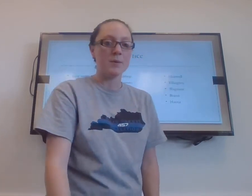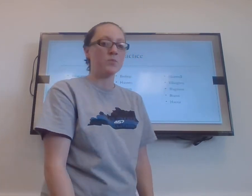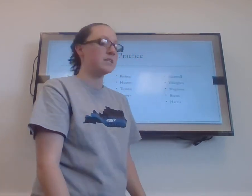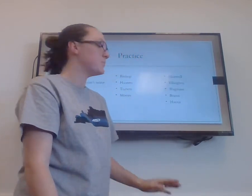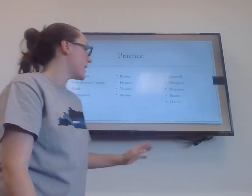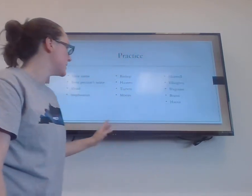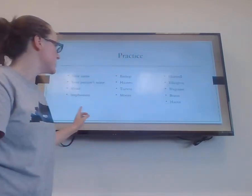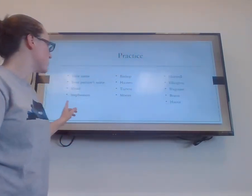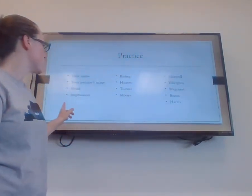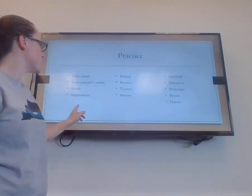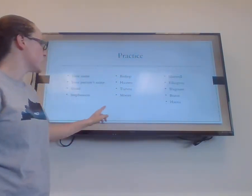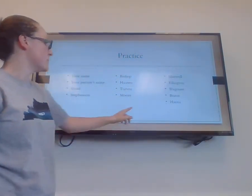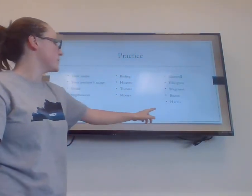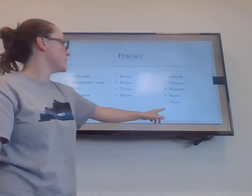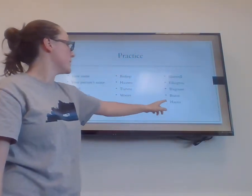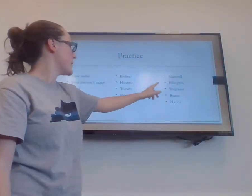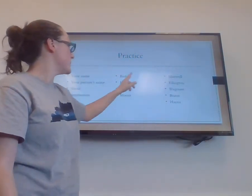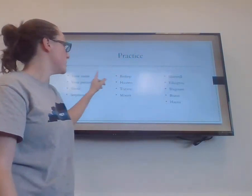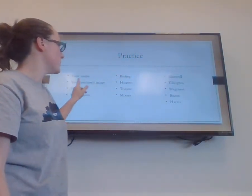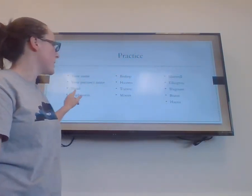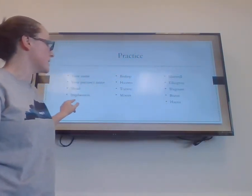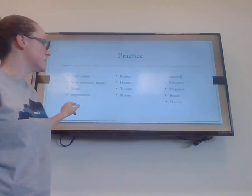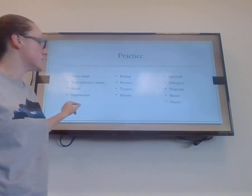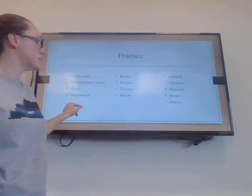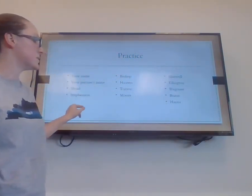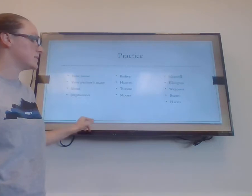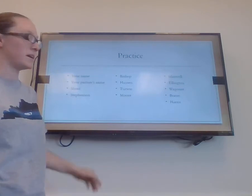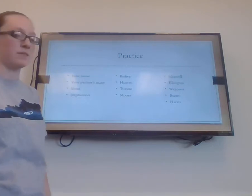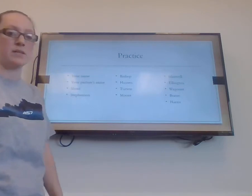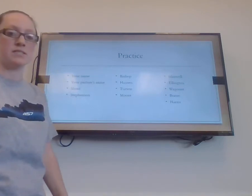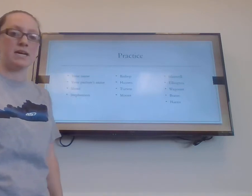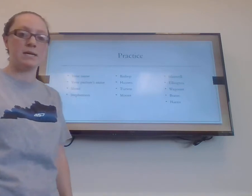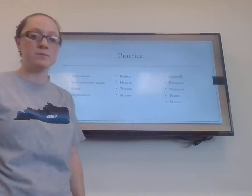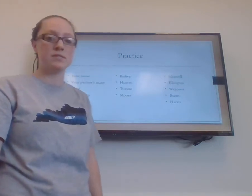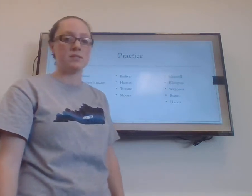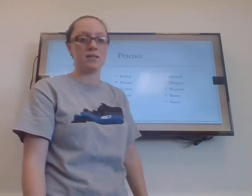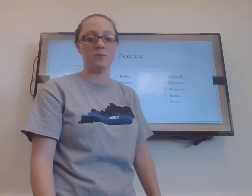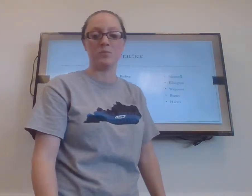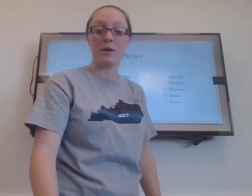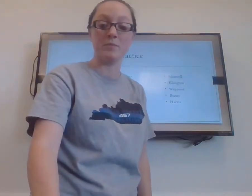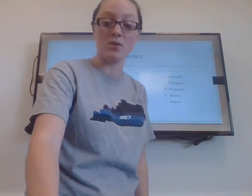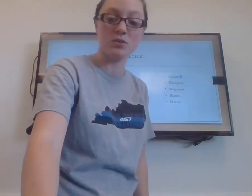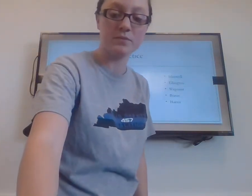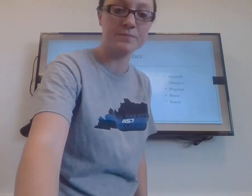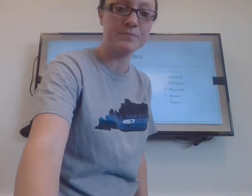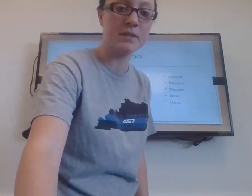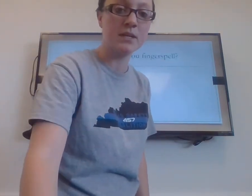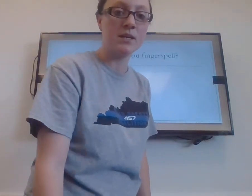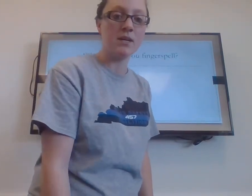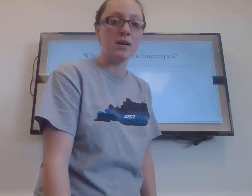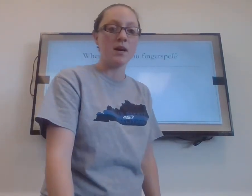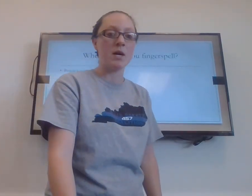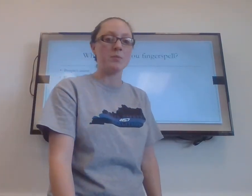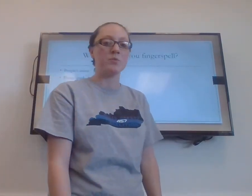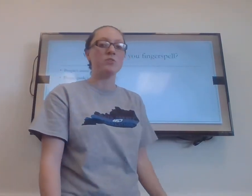We did practice. You're more than welcome. I'll put it up, and you can practice everybody's names and grab a partner. When you